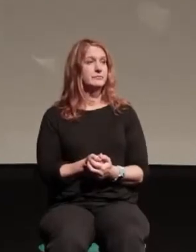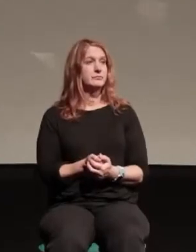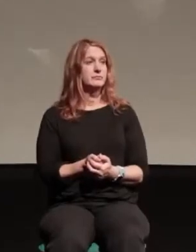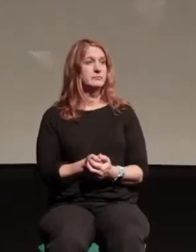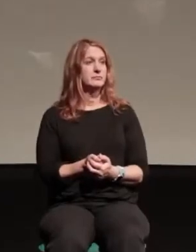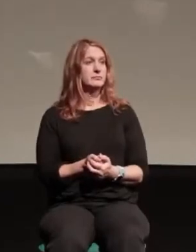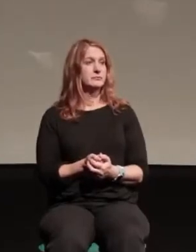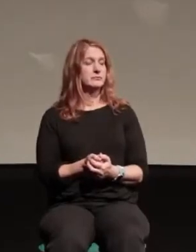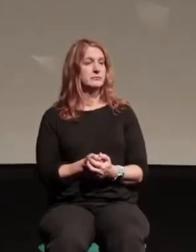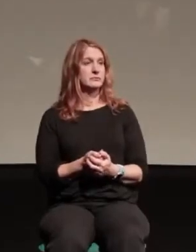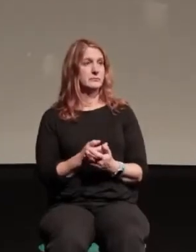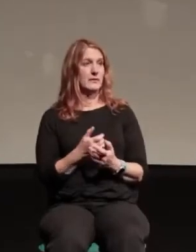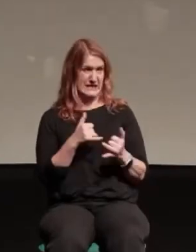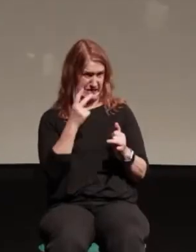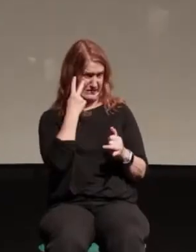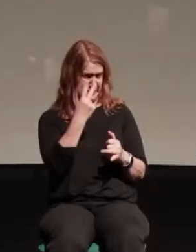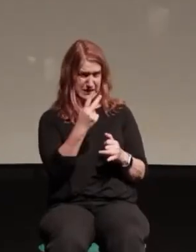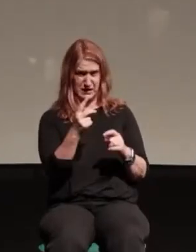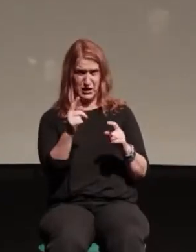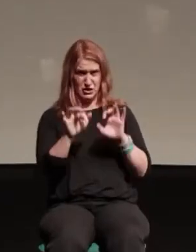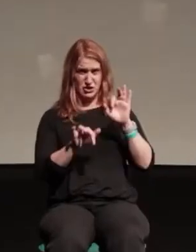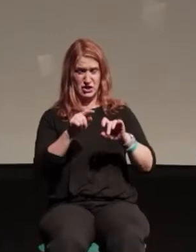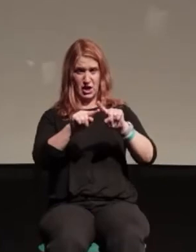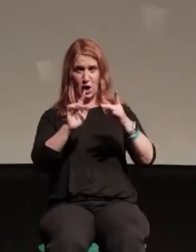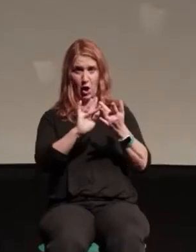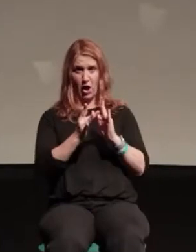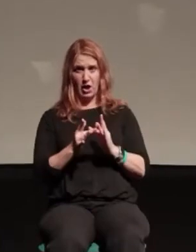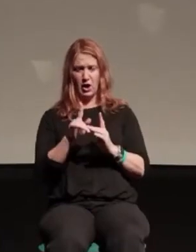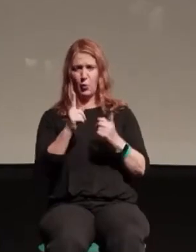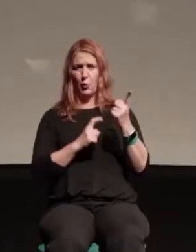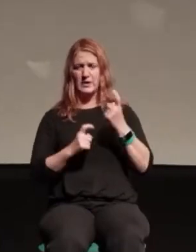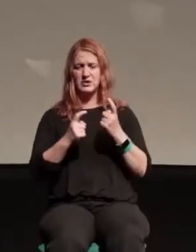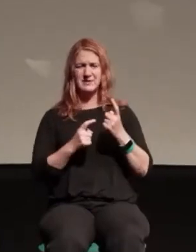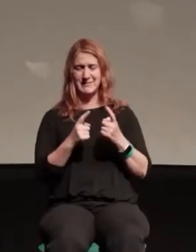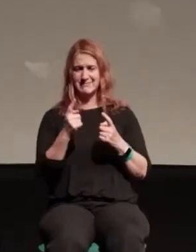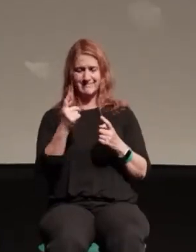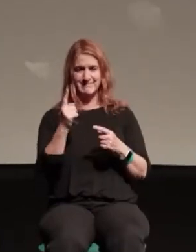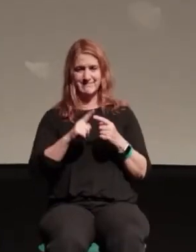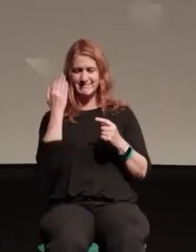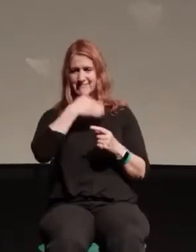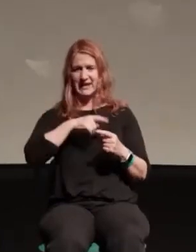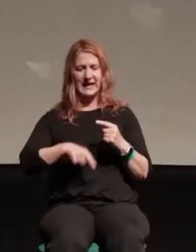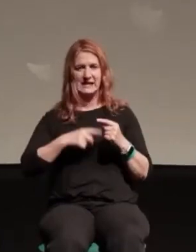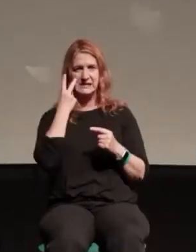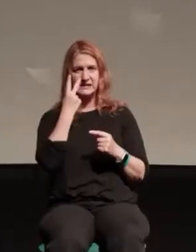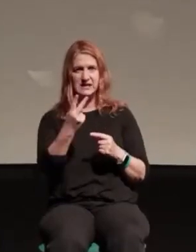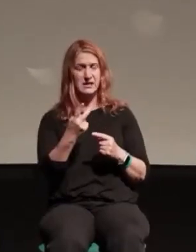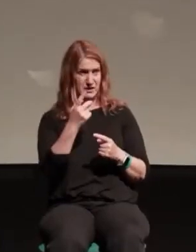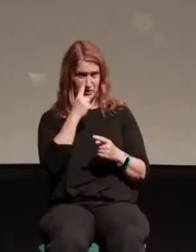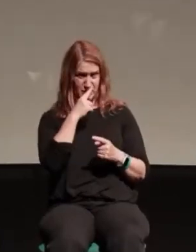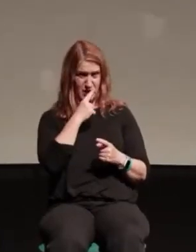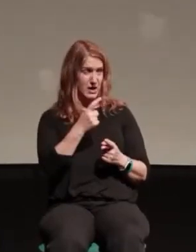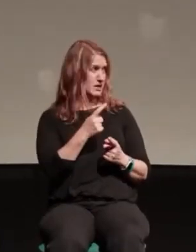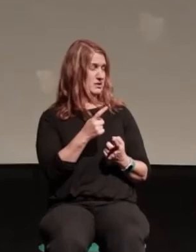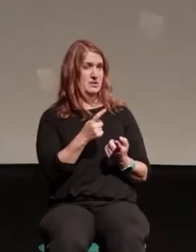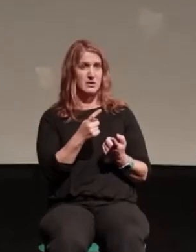I still see that there are questions in the question box online. I still can't see them. So if you want me to pass them on to the panel,